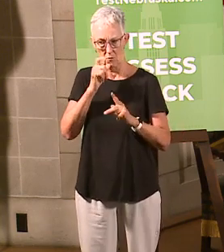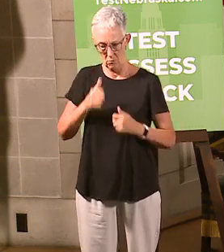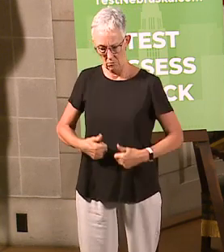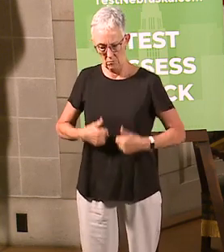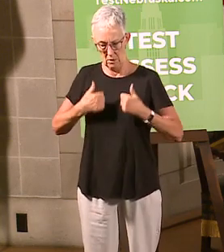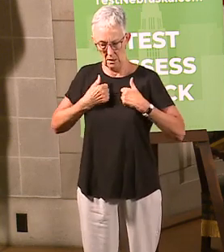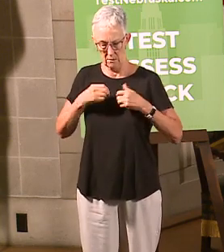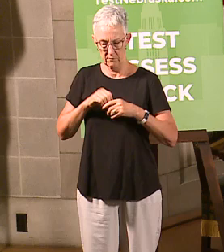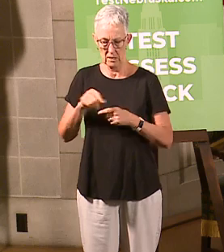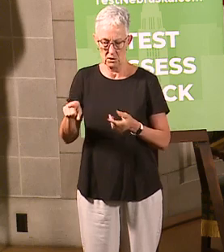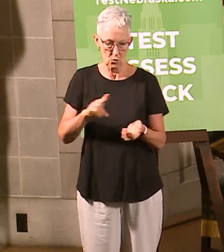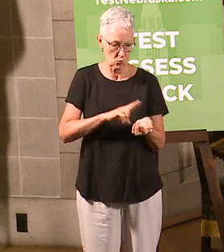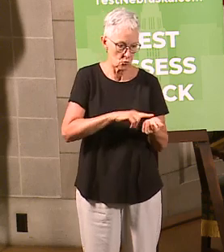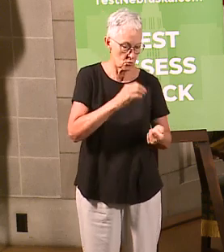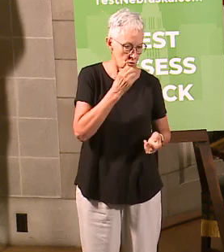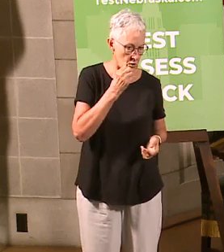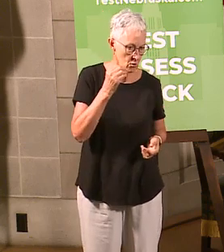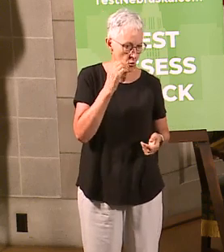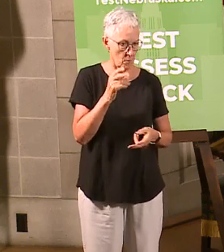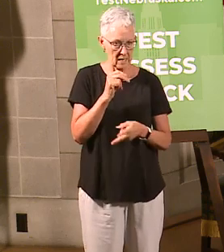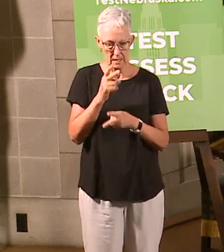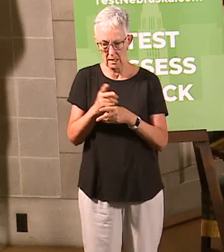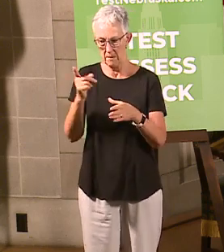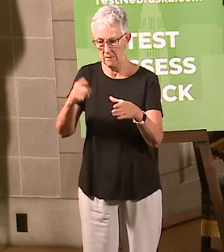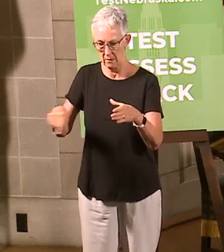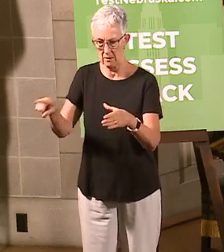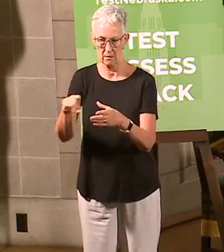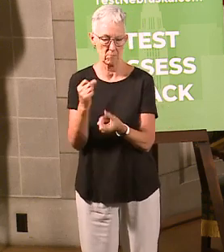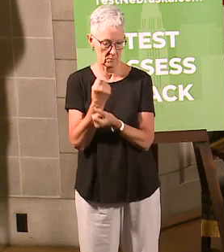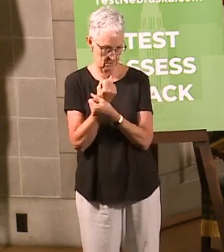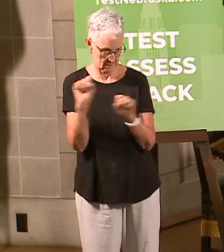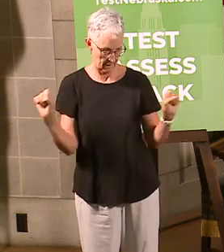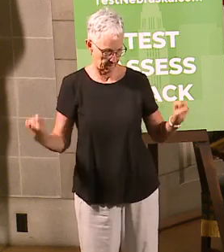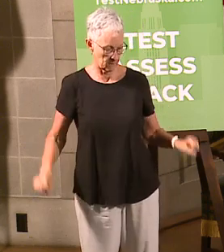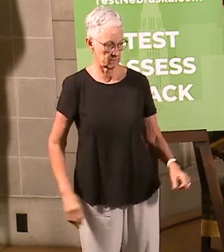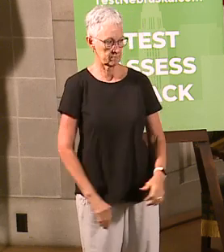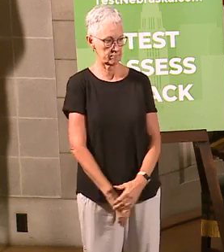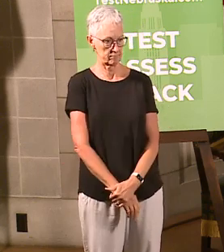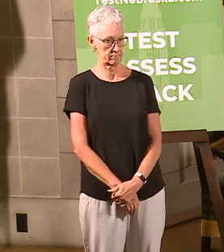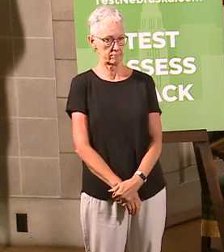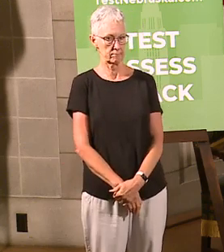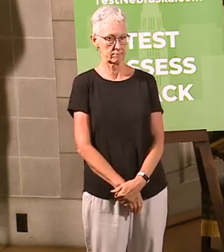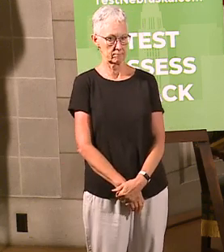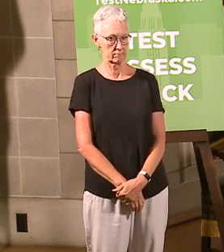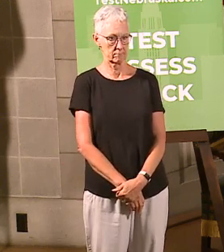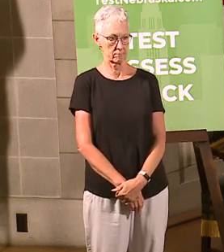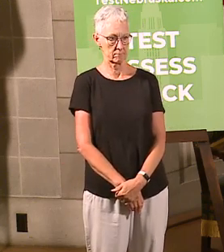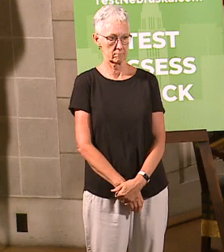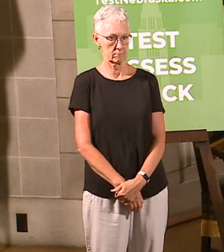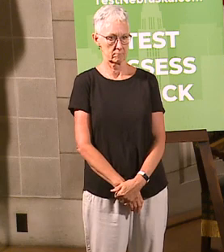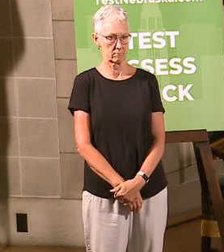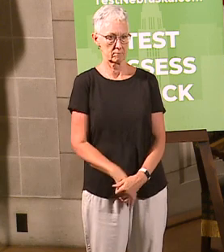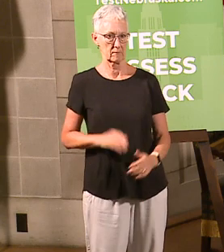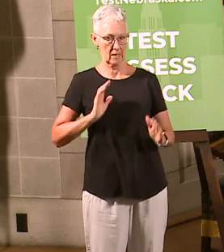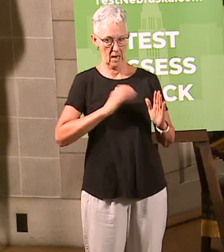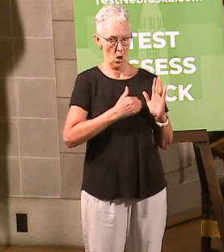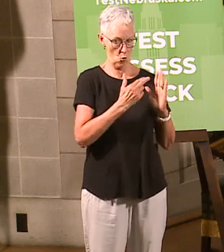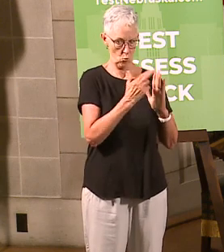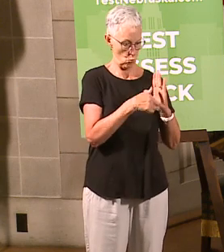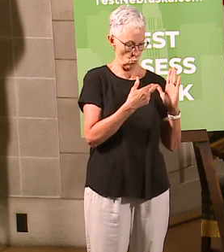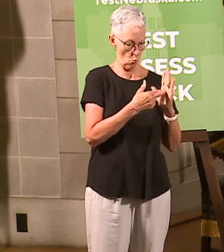work through to maintain safe environments for their residents. So our role is really as a